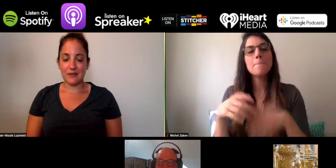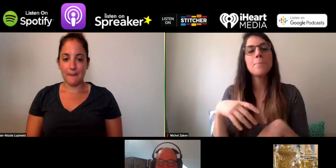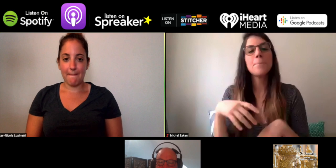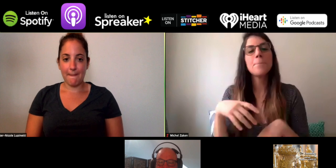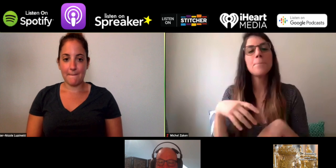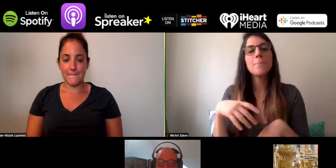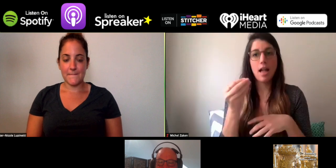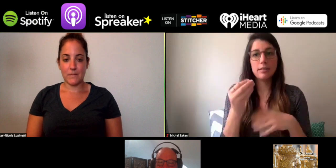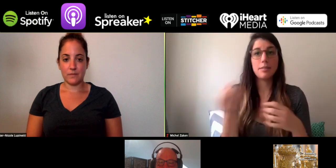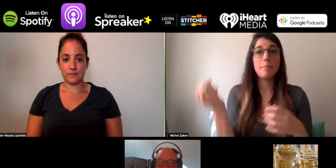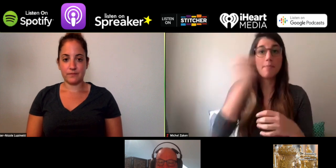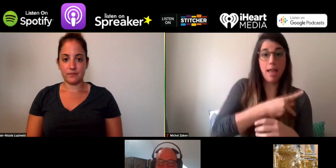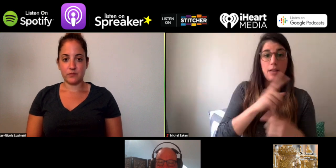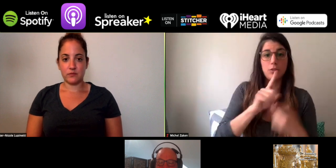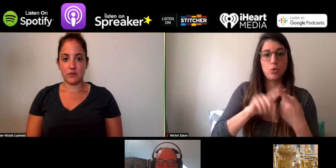simultaneously.